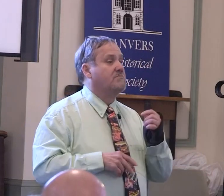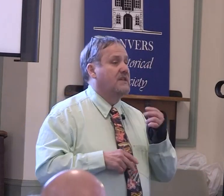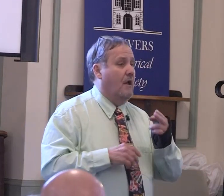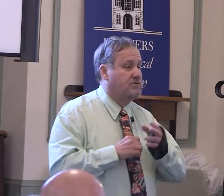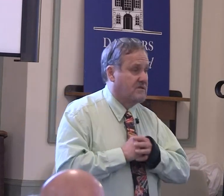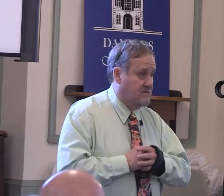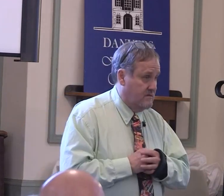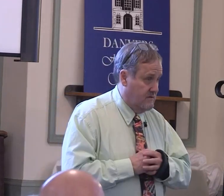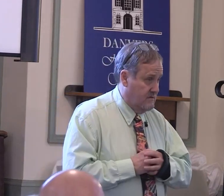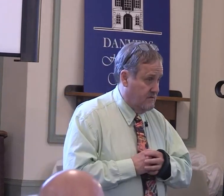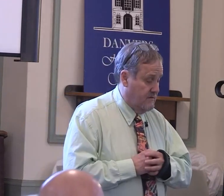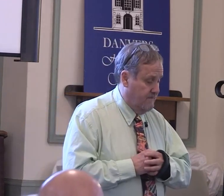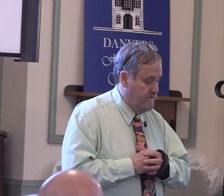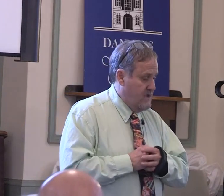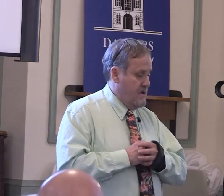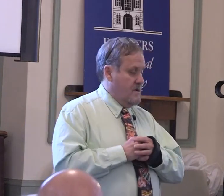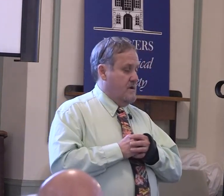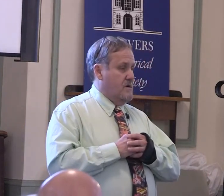called the Thompson House.